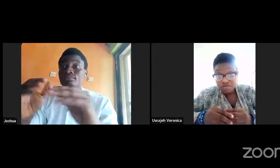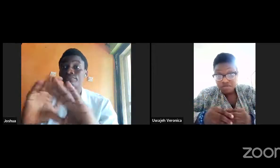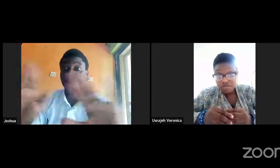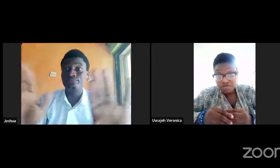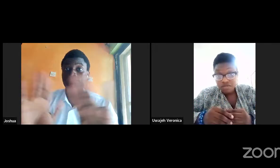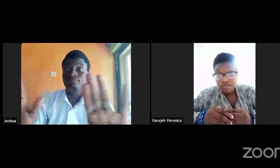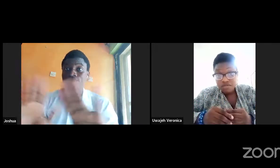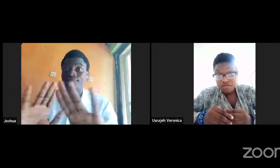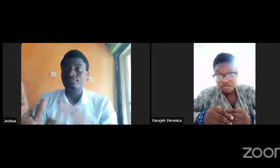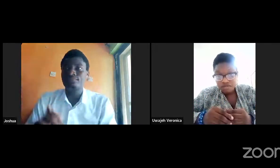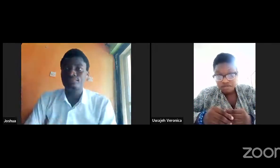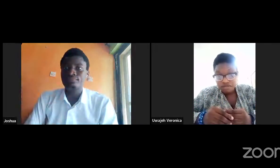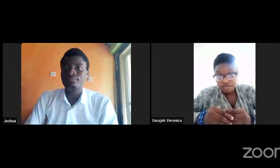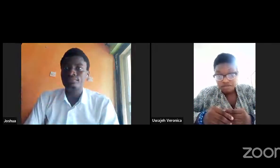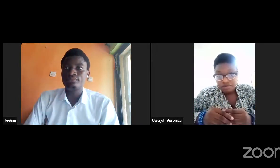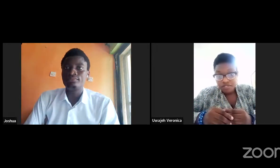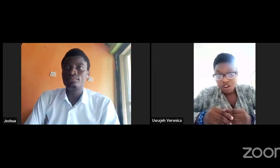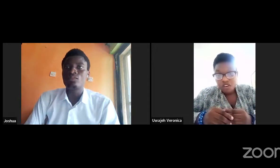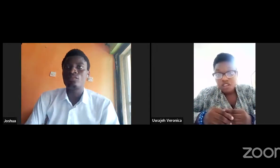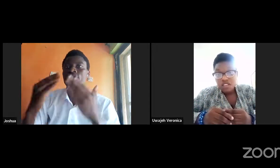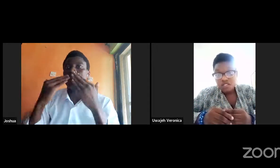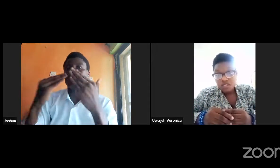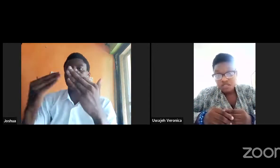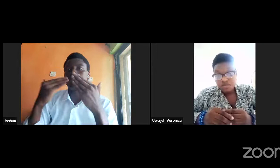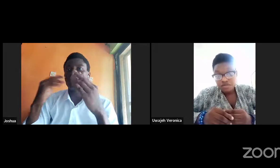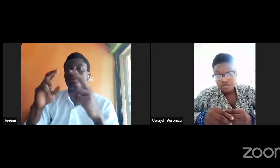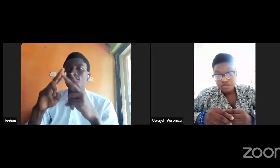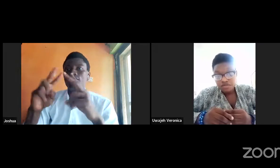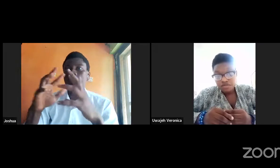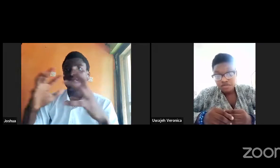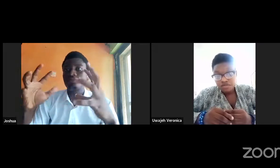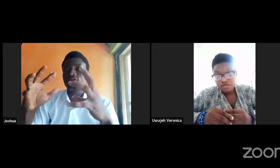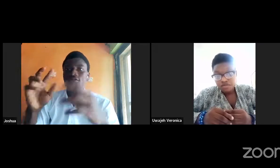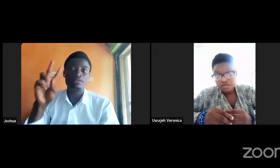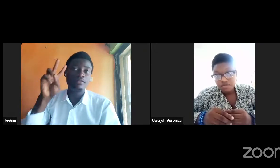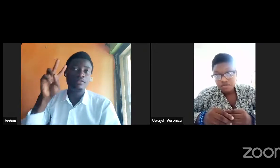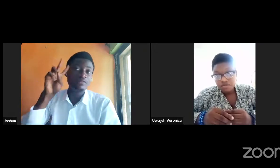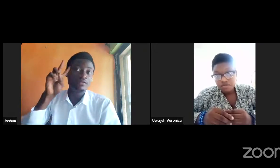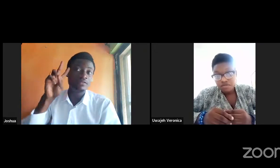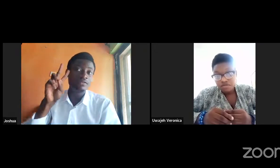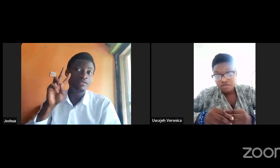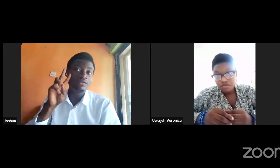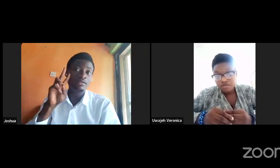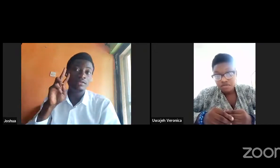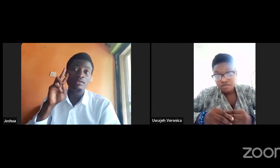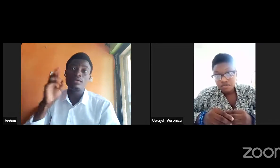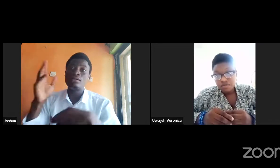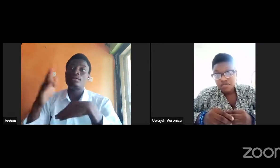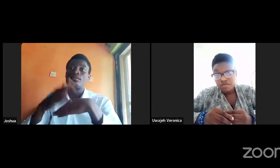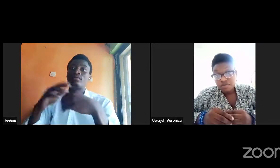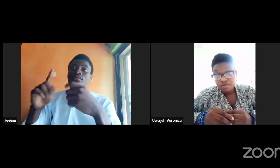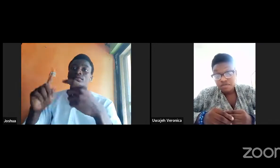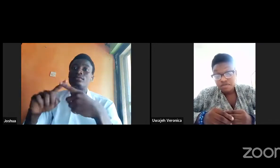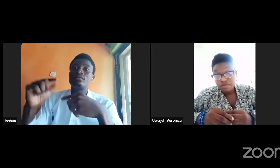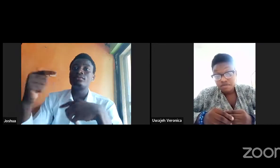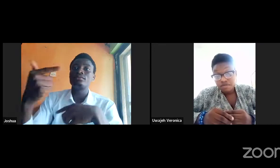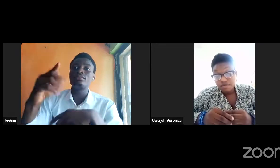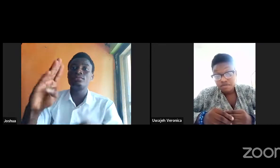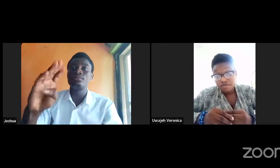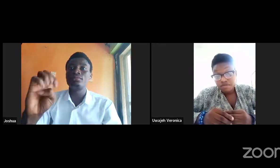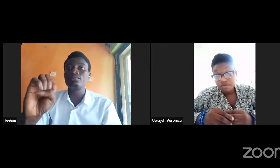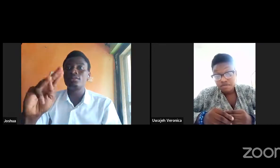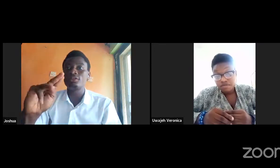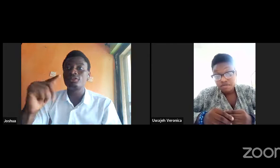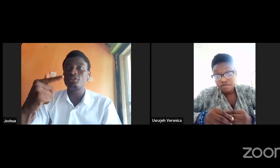Yes. So thank you very much, Veronica. I'll be coming to Benga Ogundare to also share how